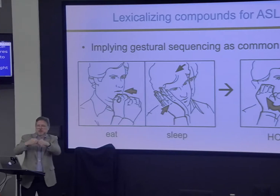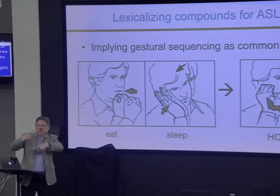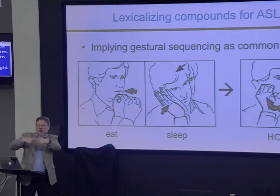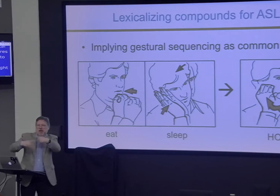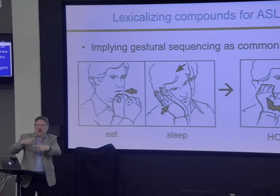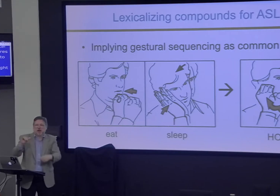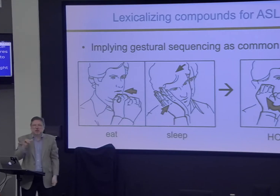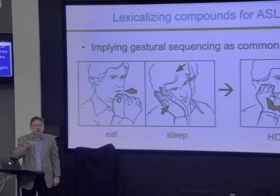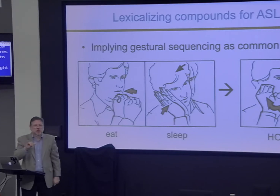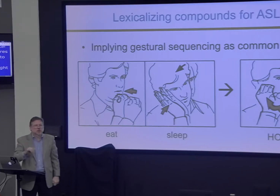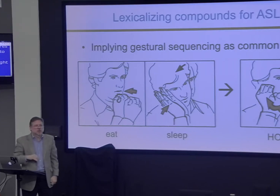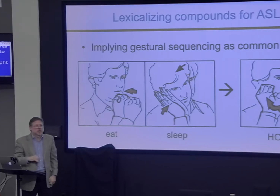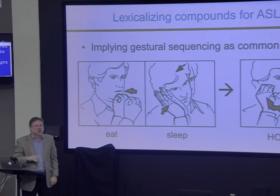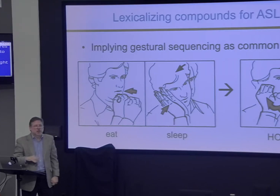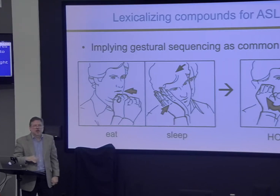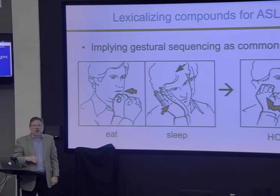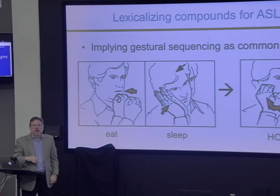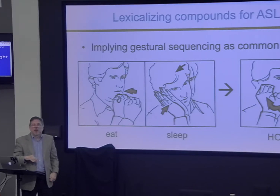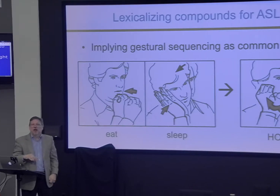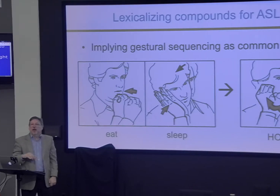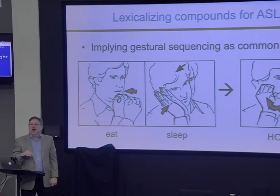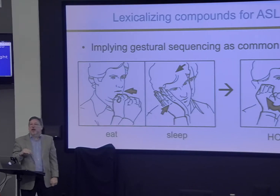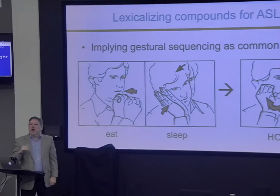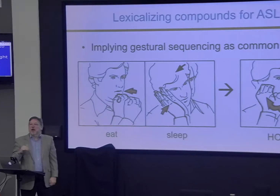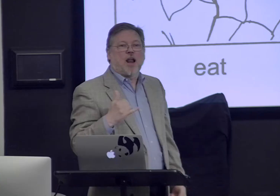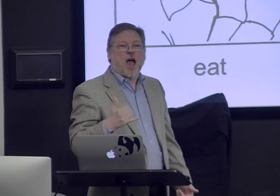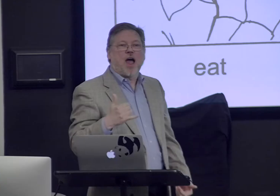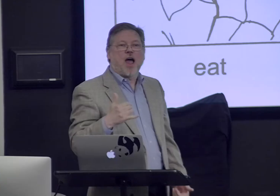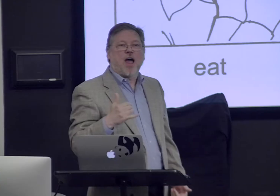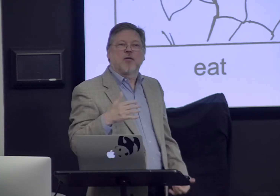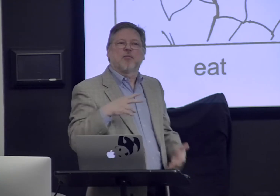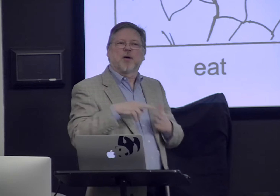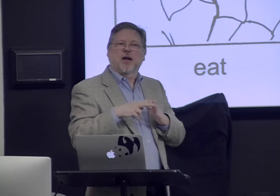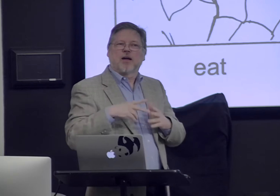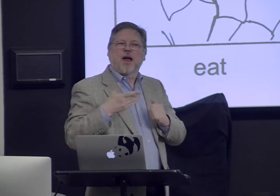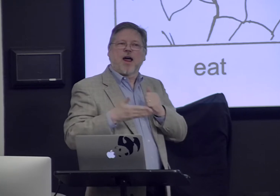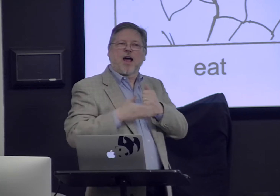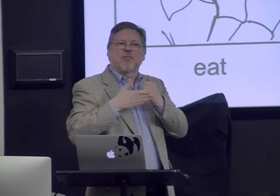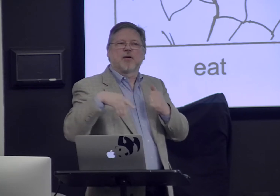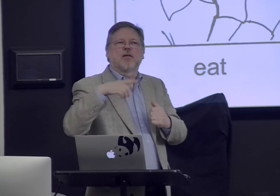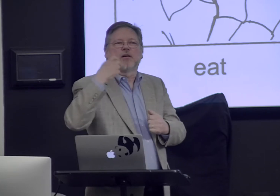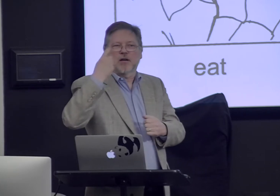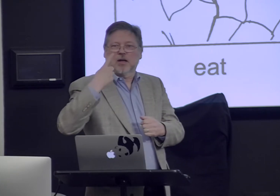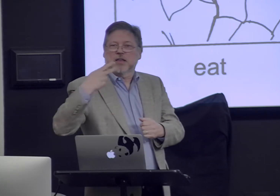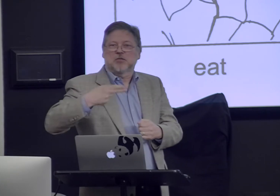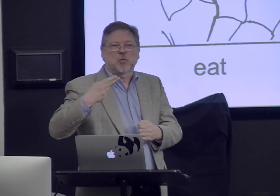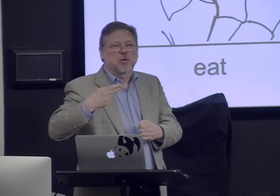sleep, over time it can be reanalyzed and viewed as just a single lexical item of